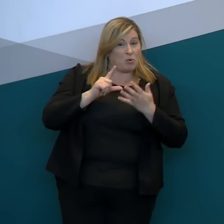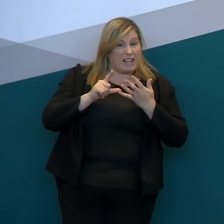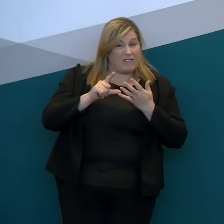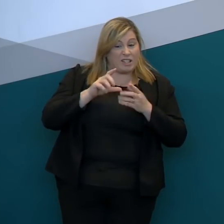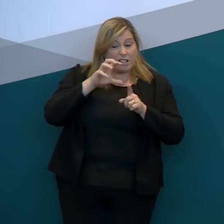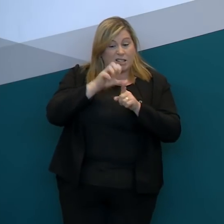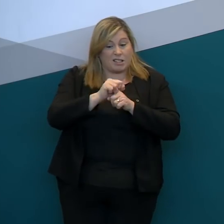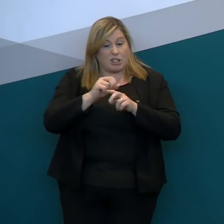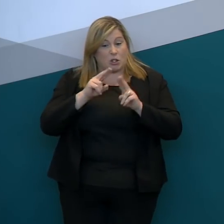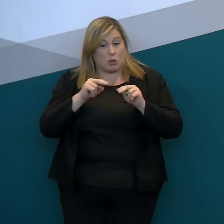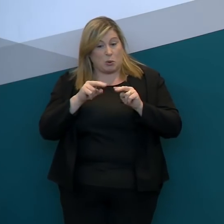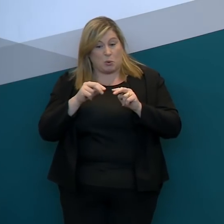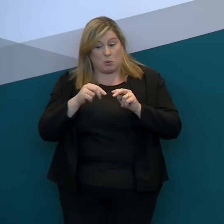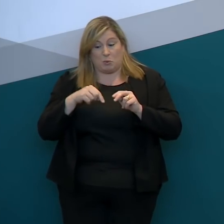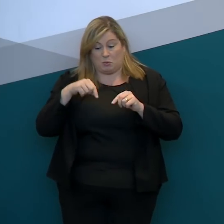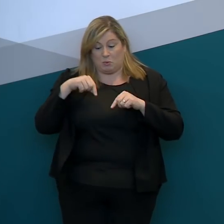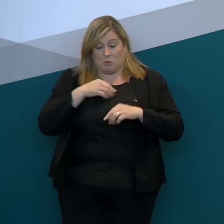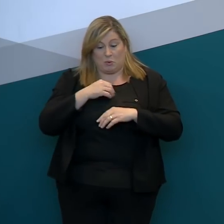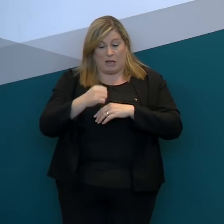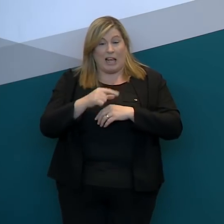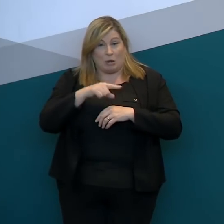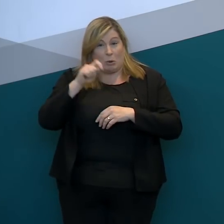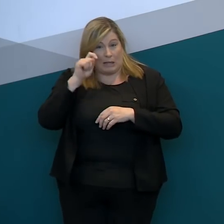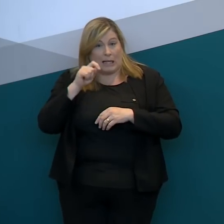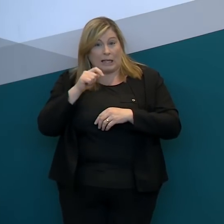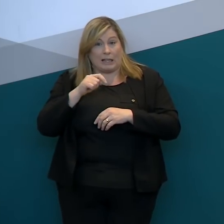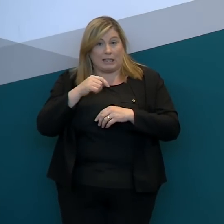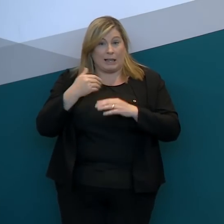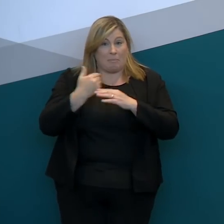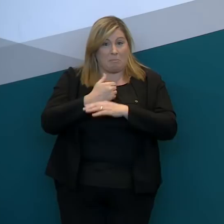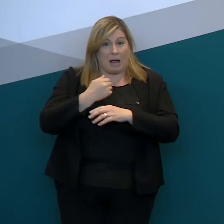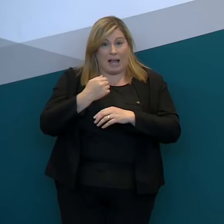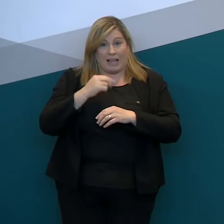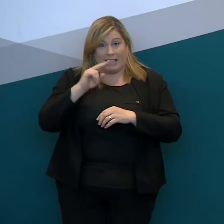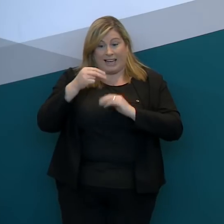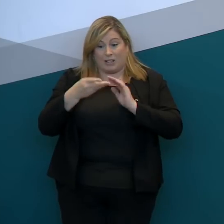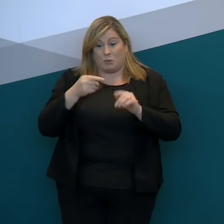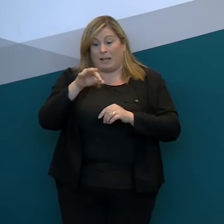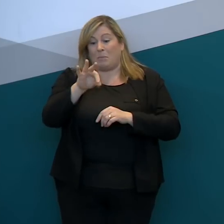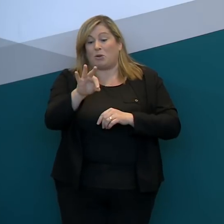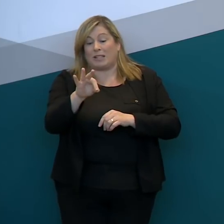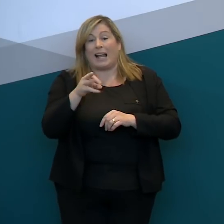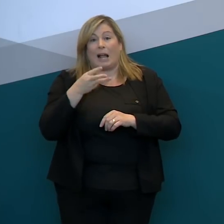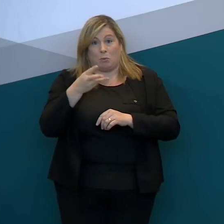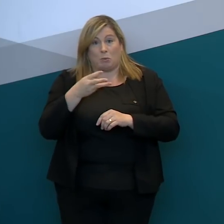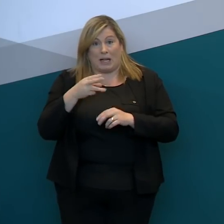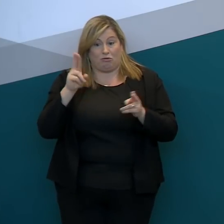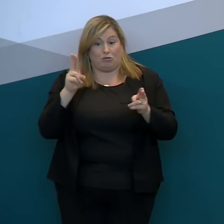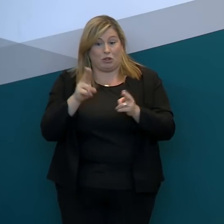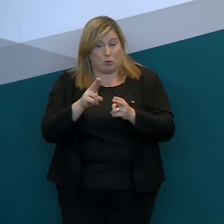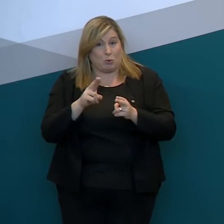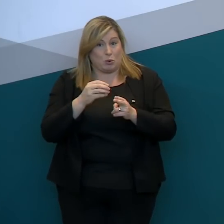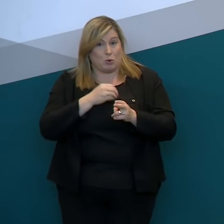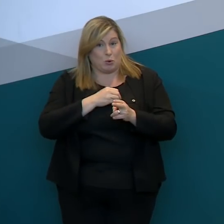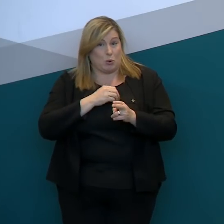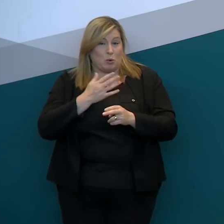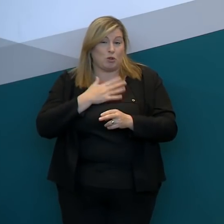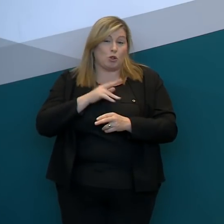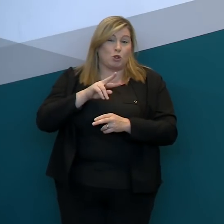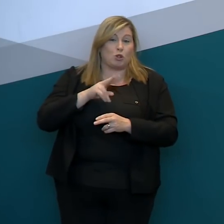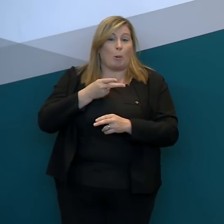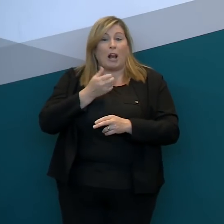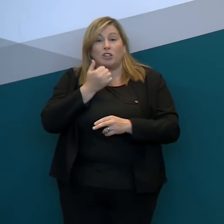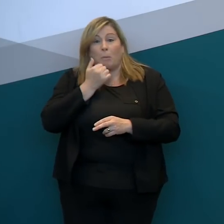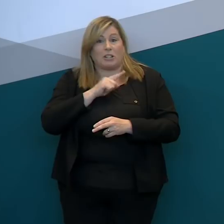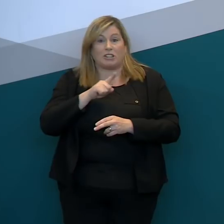looking at, would you in the next 2 weeks expect cases to go to low double-digit figures maybe? I'd like